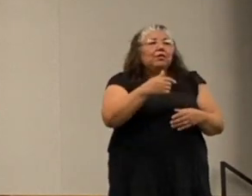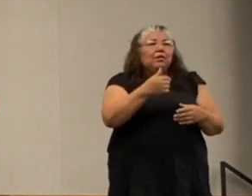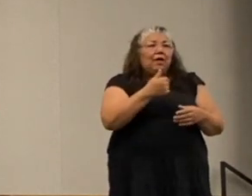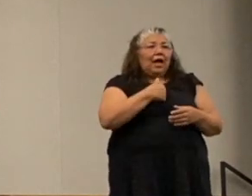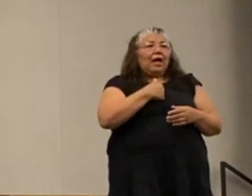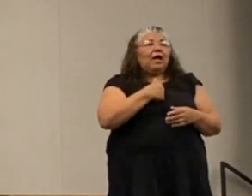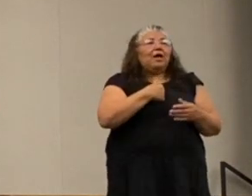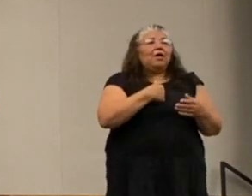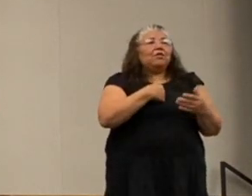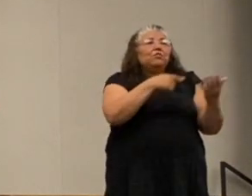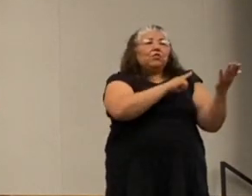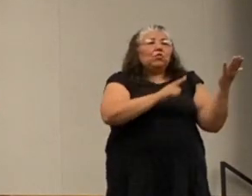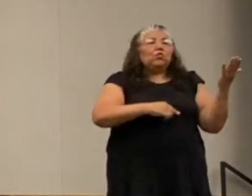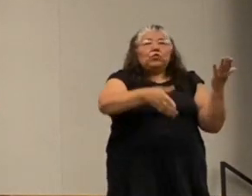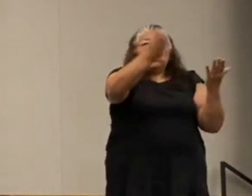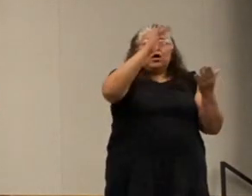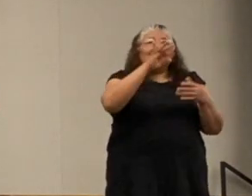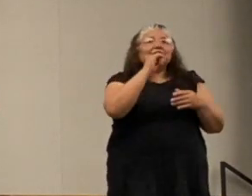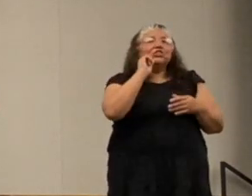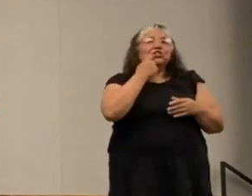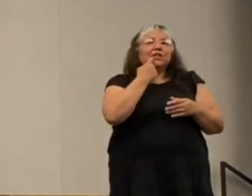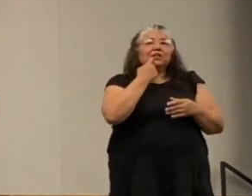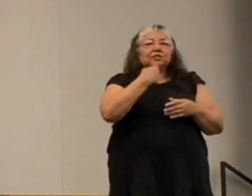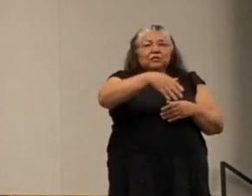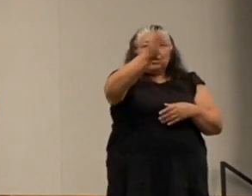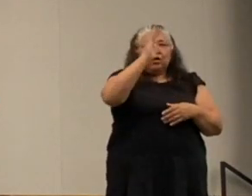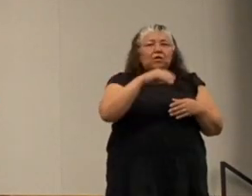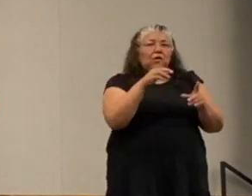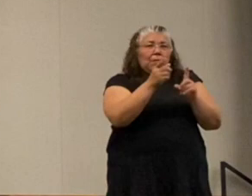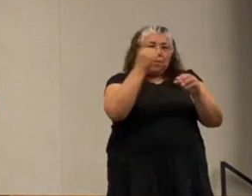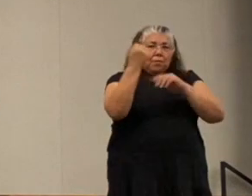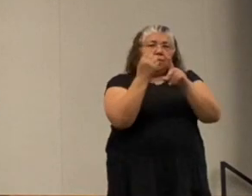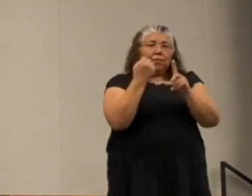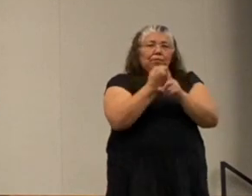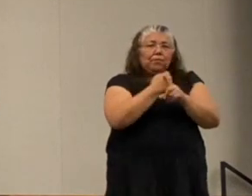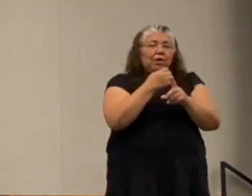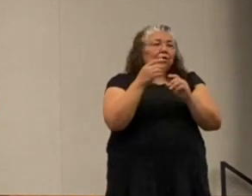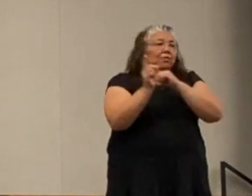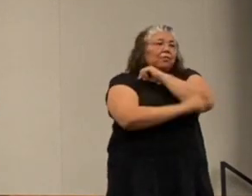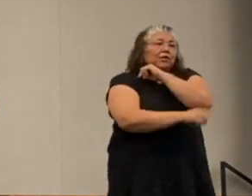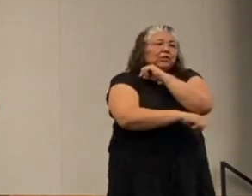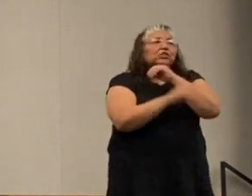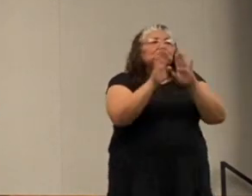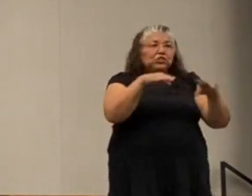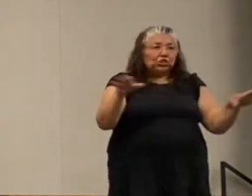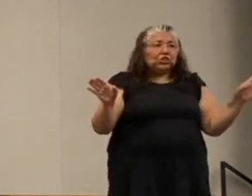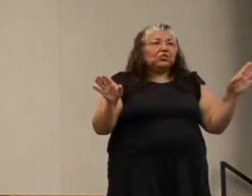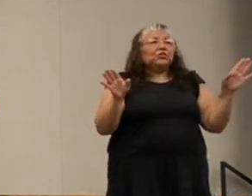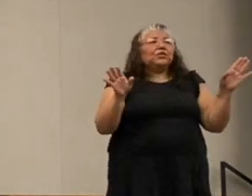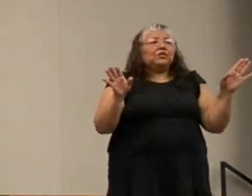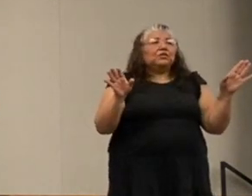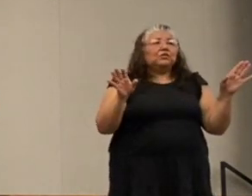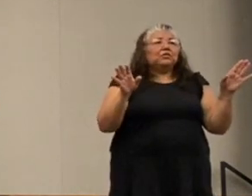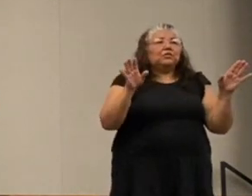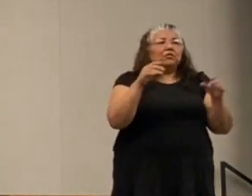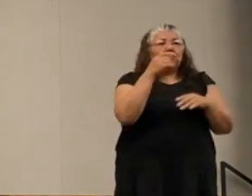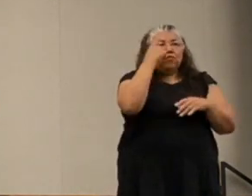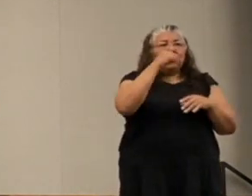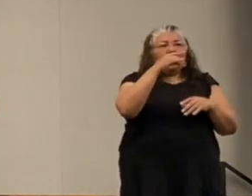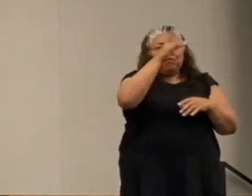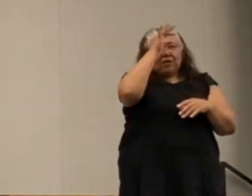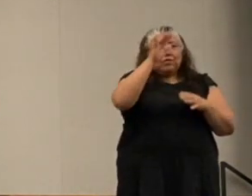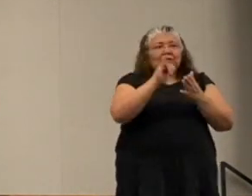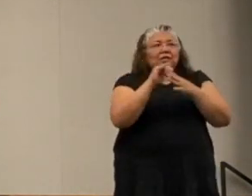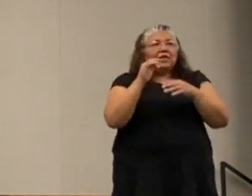jealous God, punishing the children for the father's iniquity to the third and fourth generations of those who hate